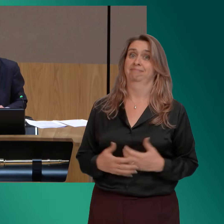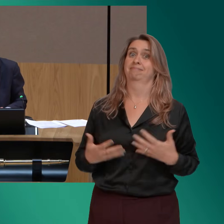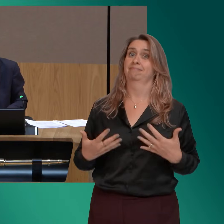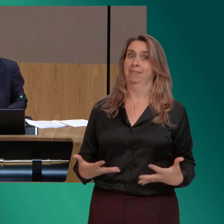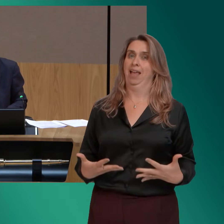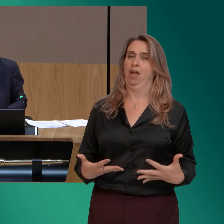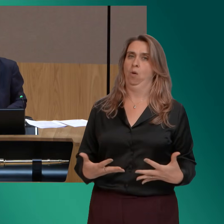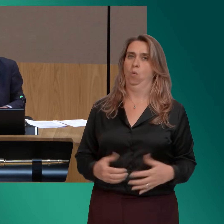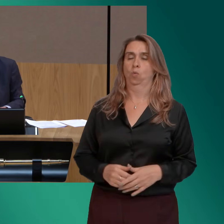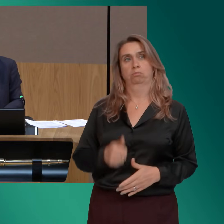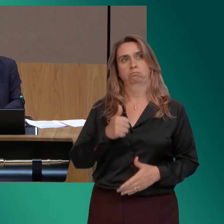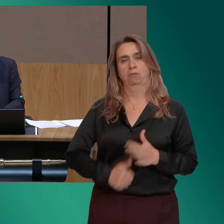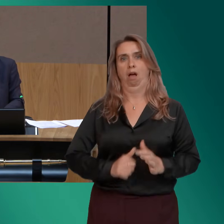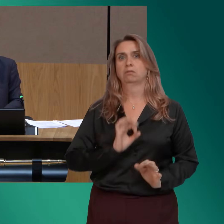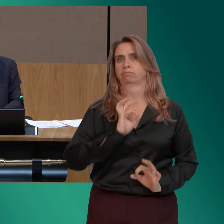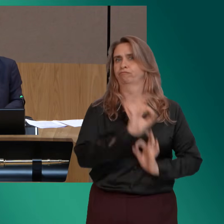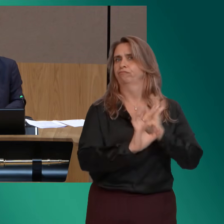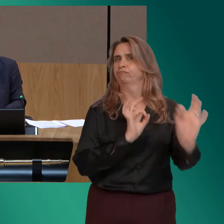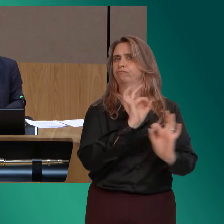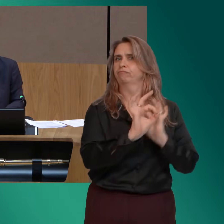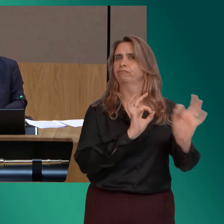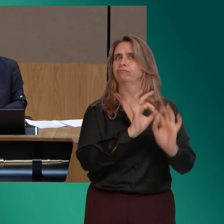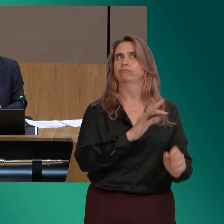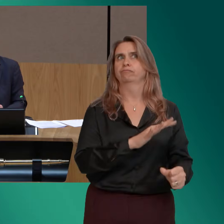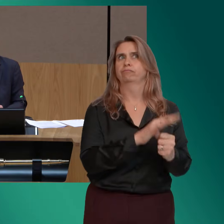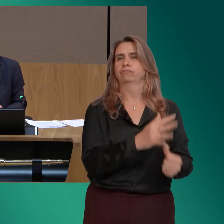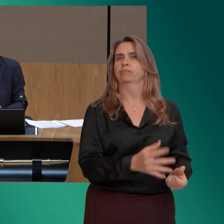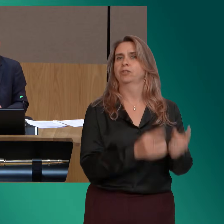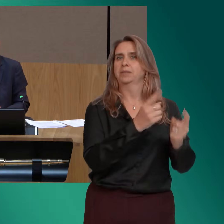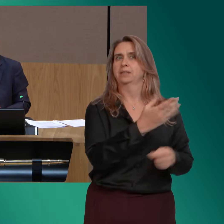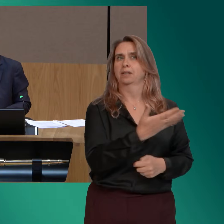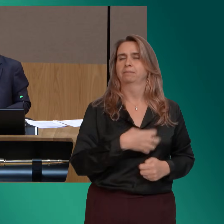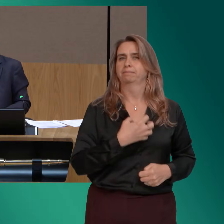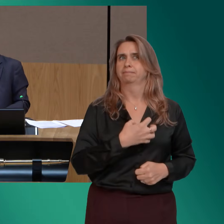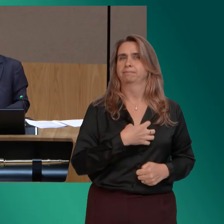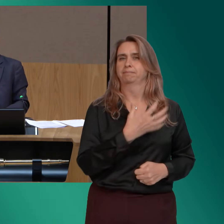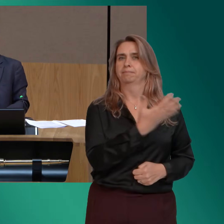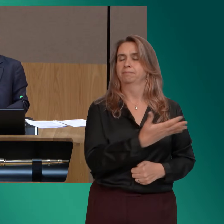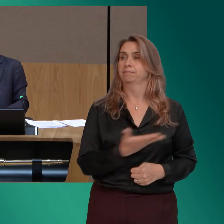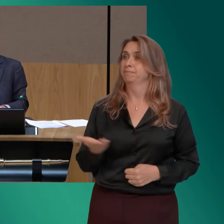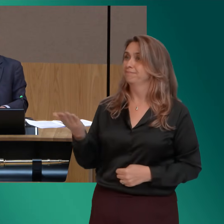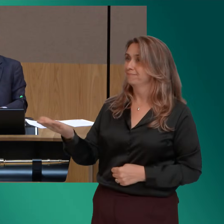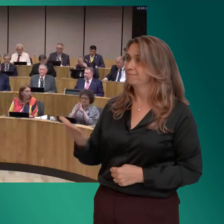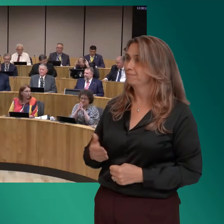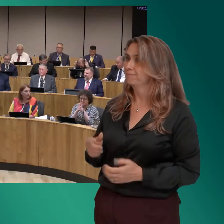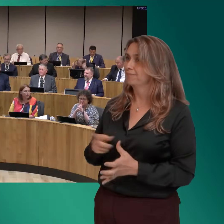immediately to questions to the First Minister, and the first question is from Artwright.